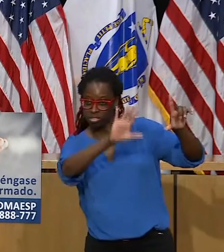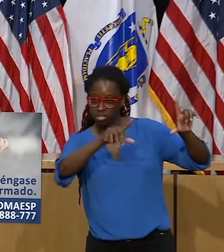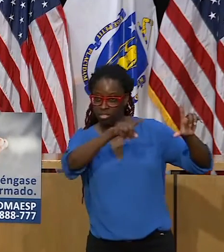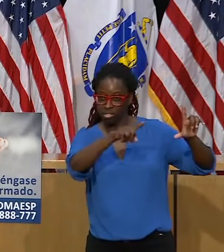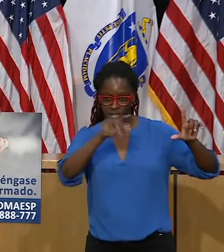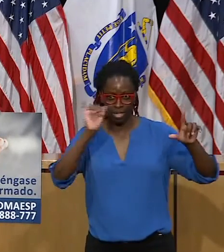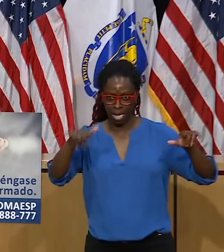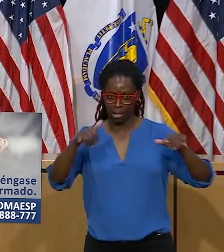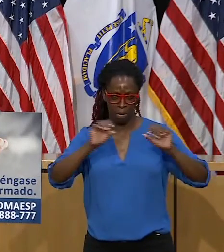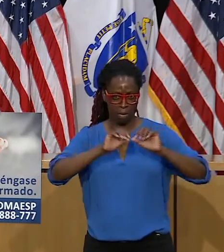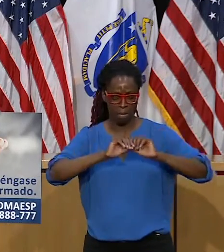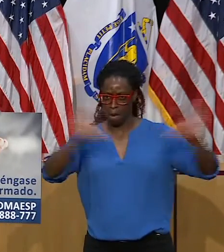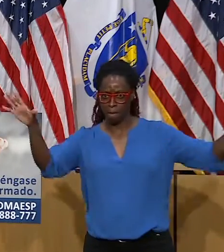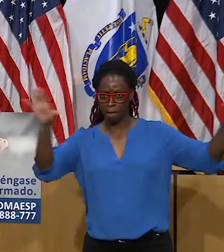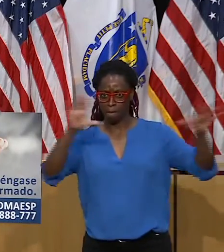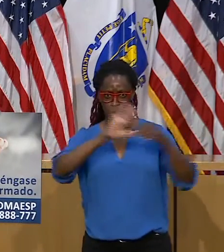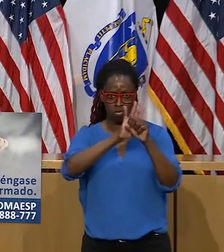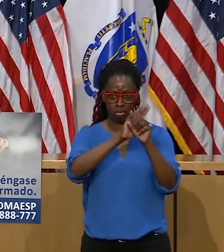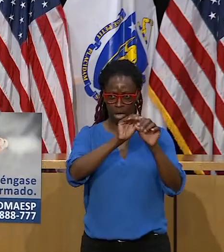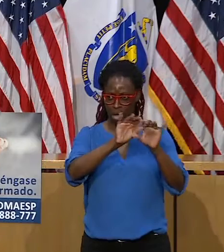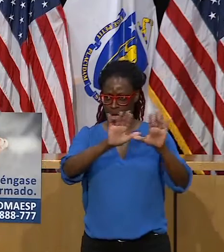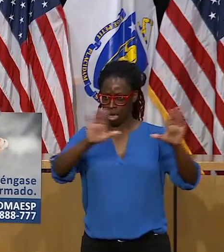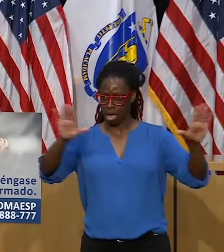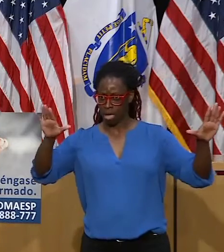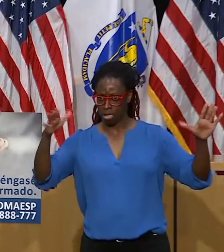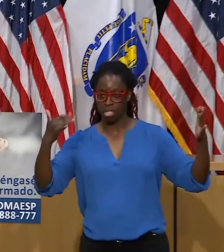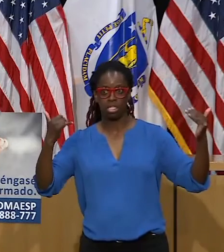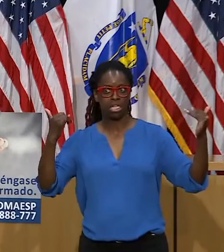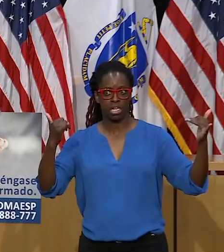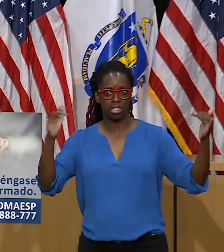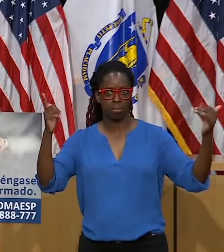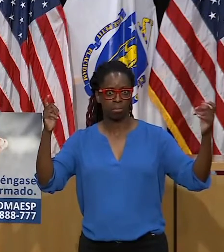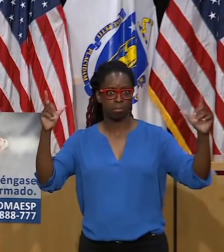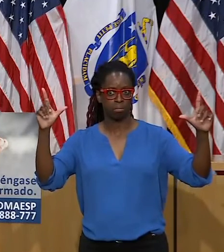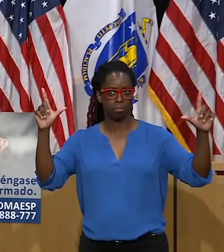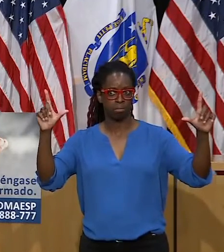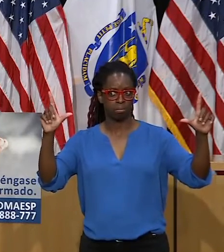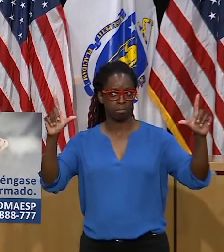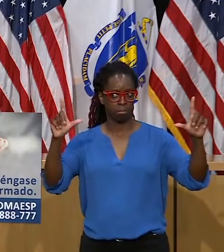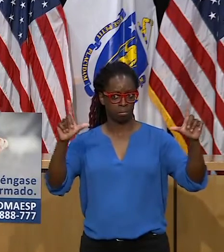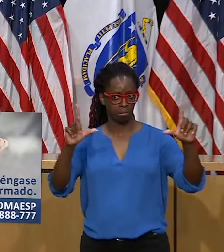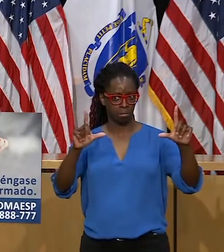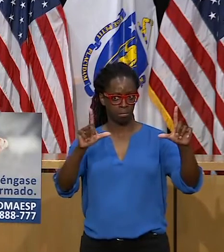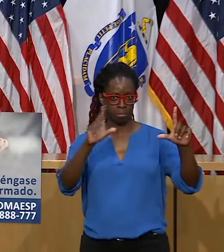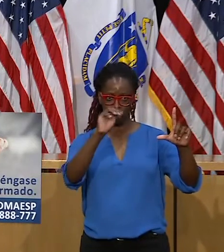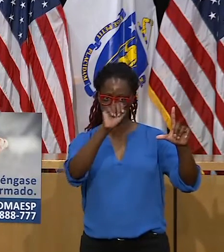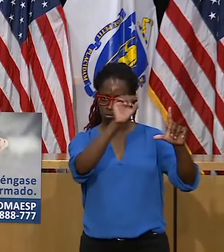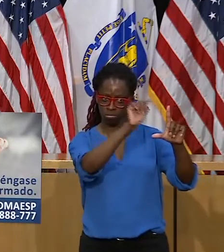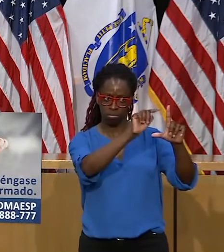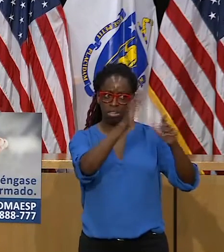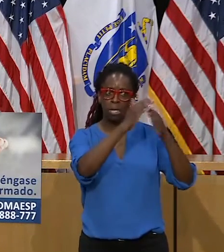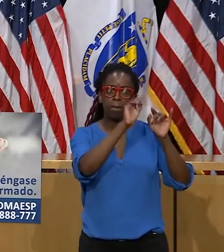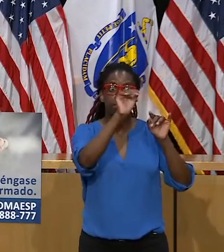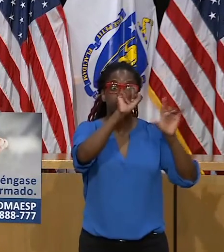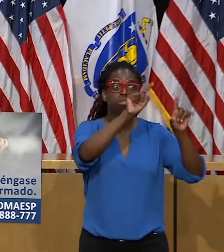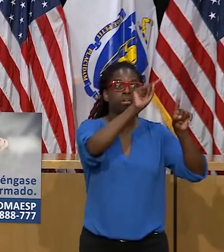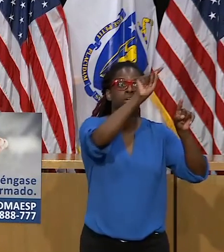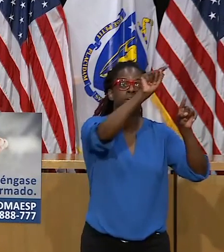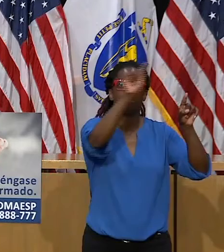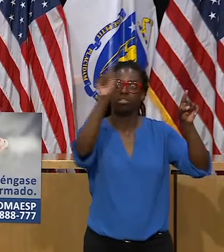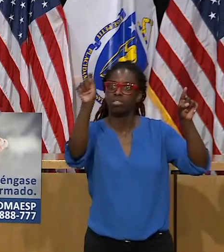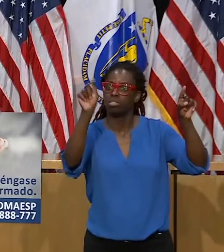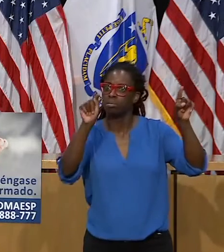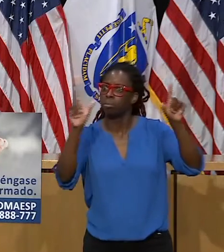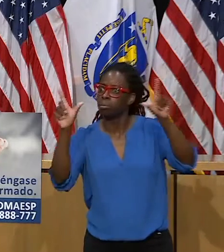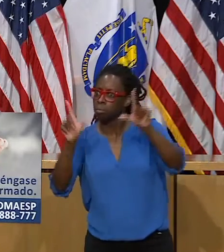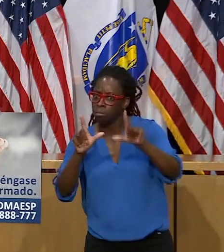have now. I don't want to prejudge where we're going to end up on this, but I do believe that we'll have far better